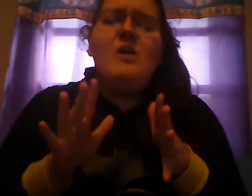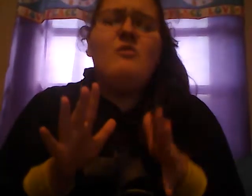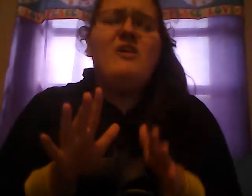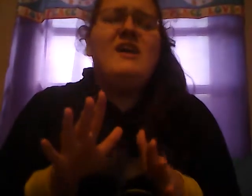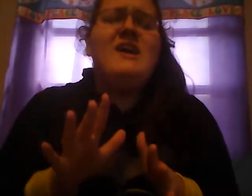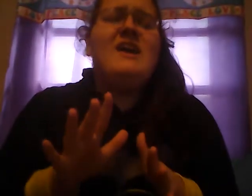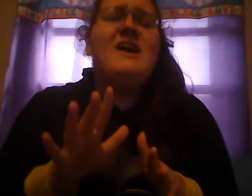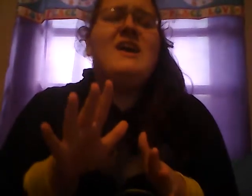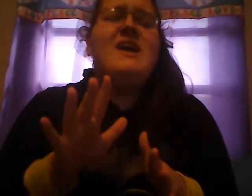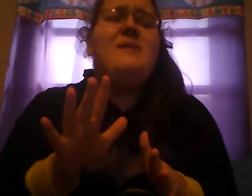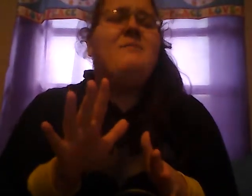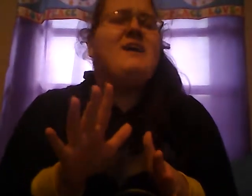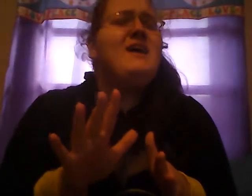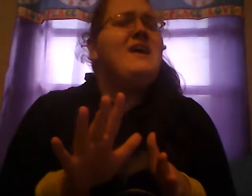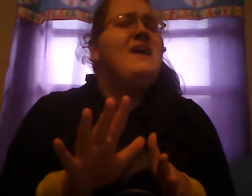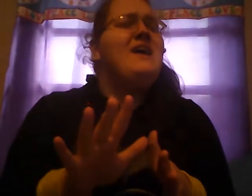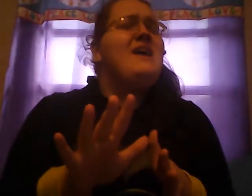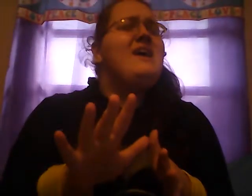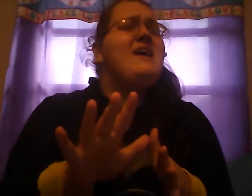marry me?